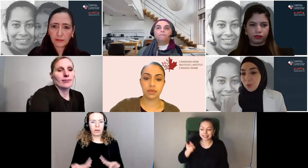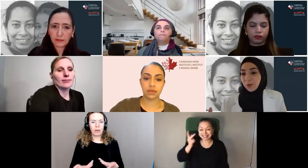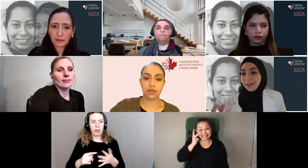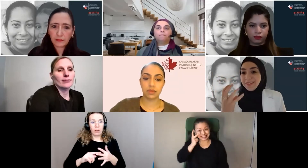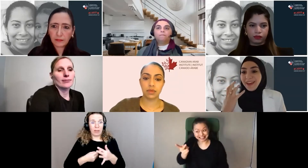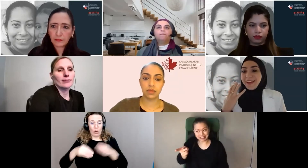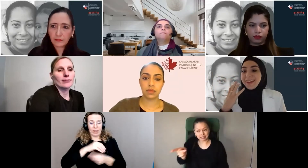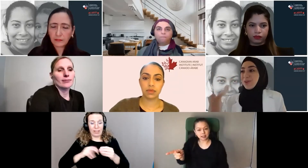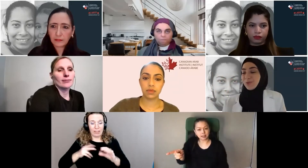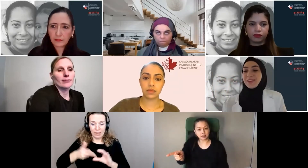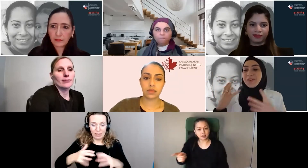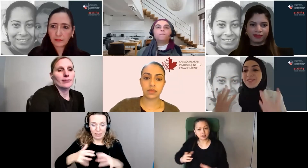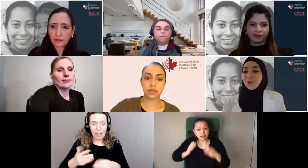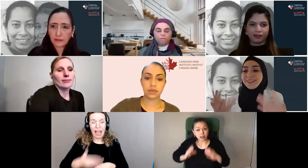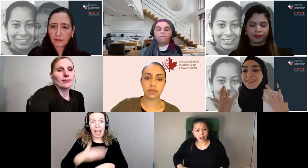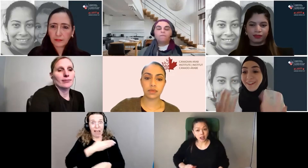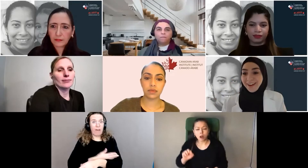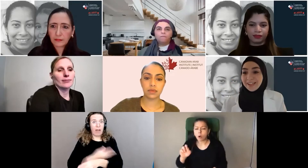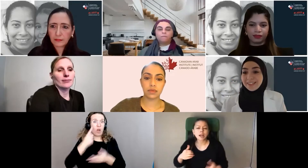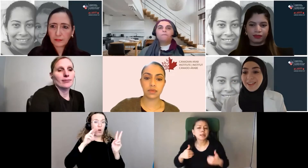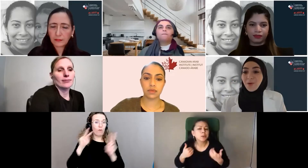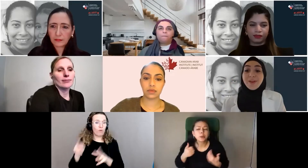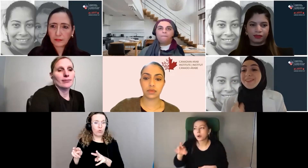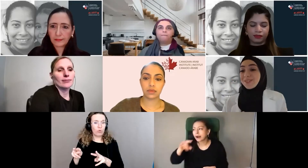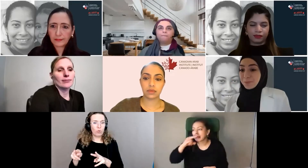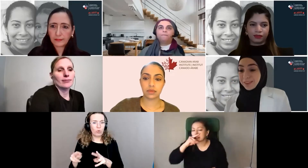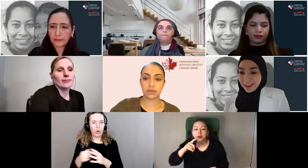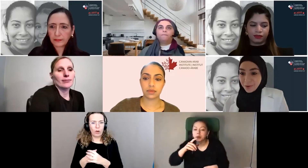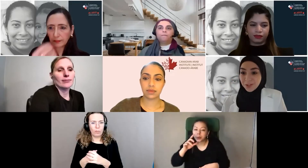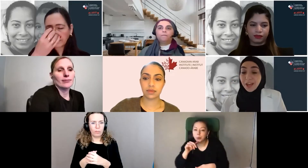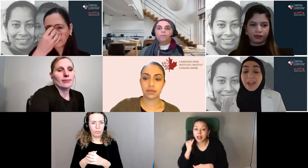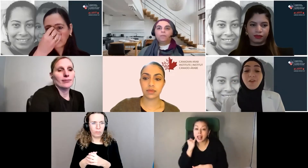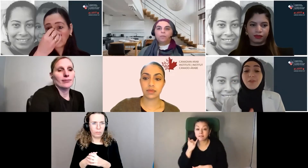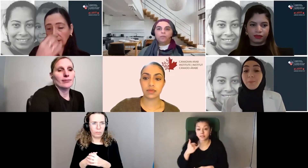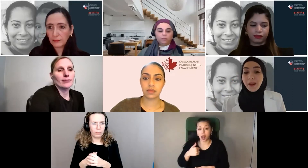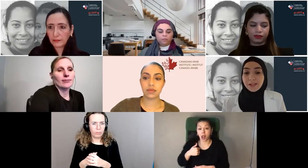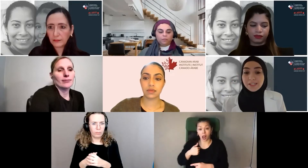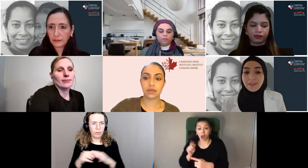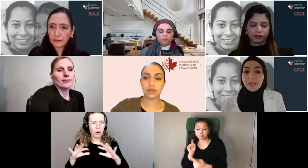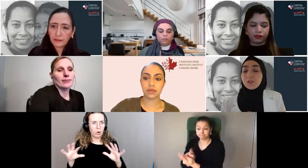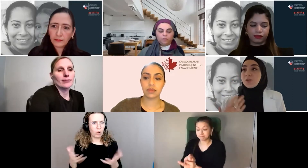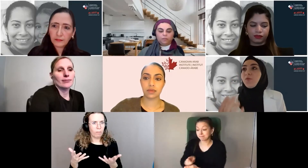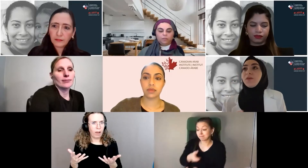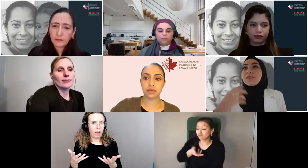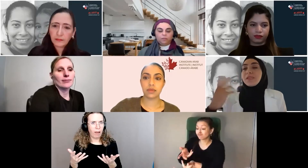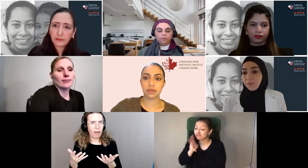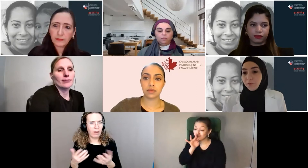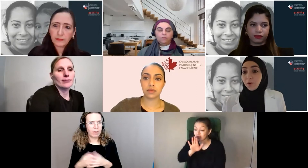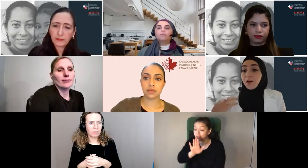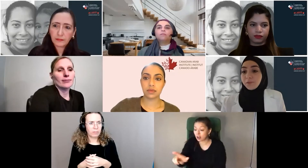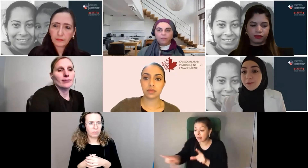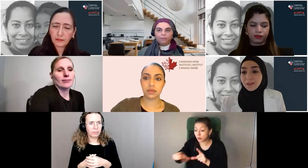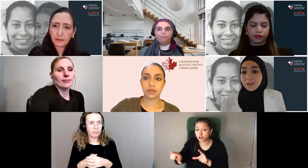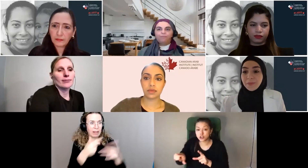the joy in the youth or the children's eyes when I used to speak the language. Even the parents, they used to feel safe